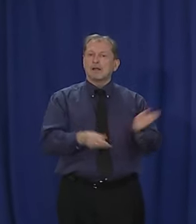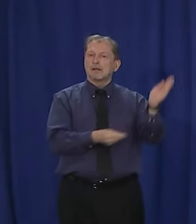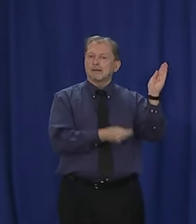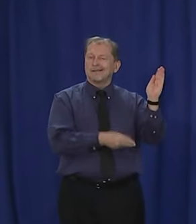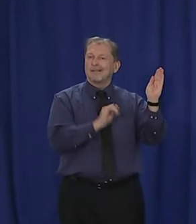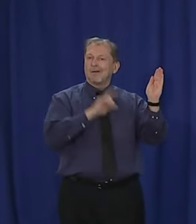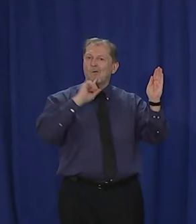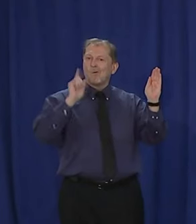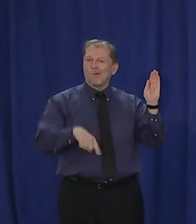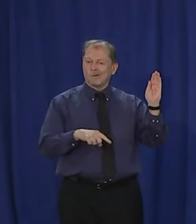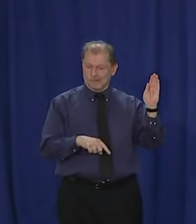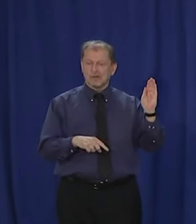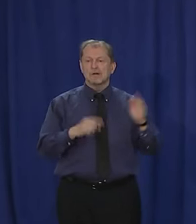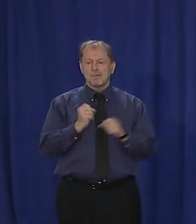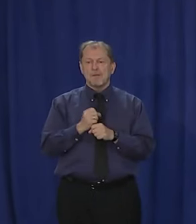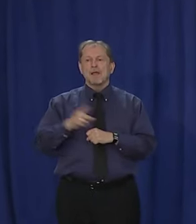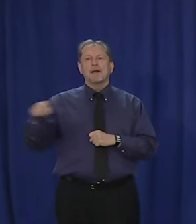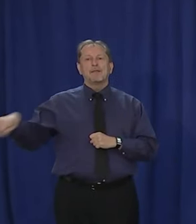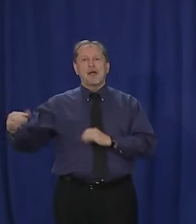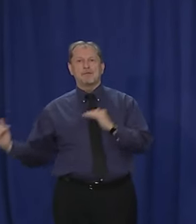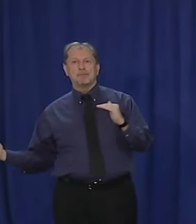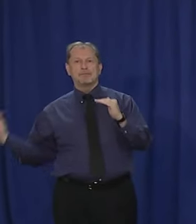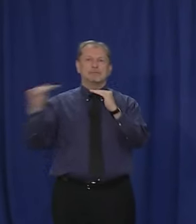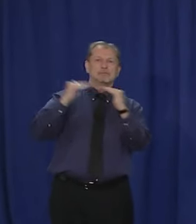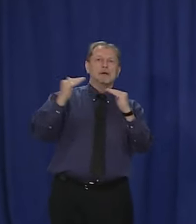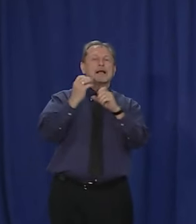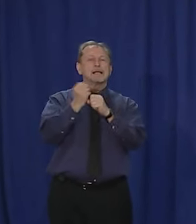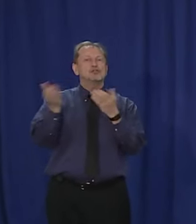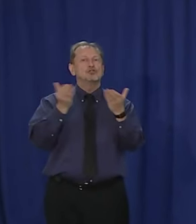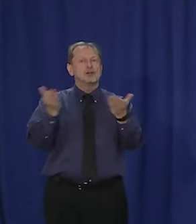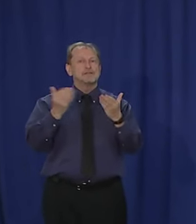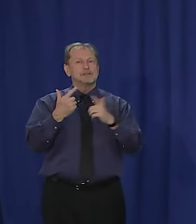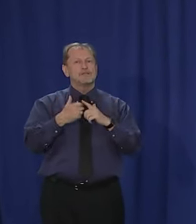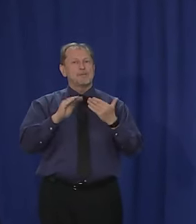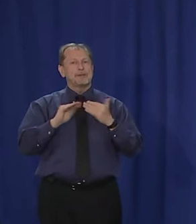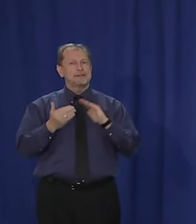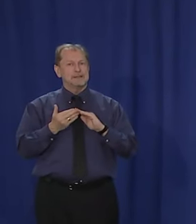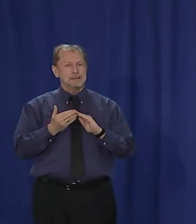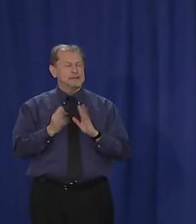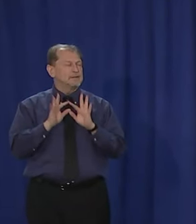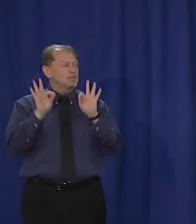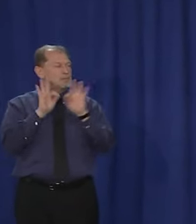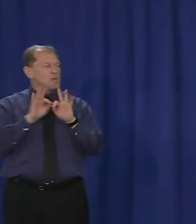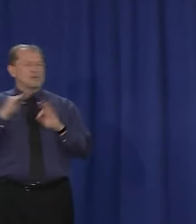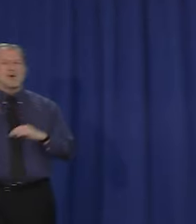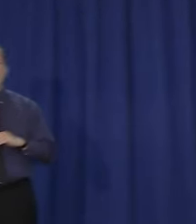order. And thank you very much for covering this issue. It's very important to our community.